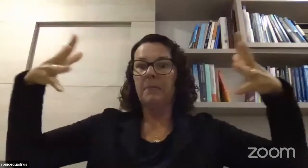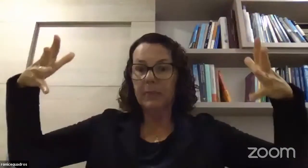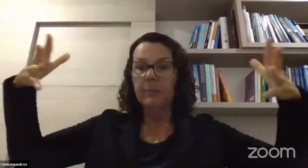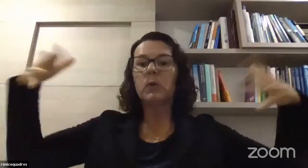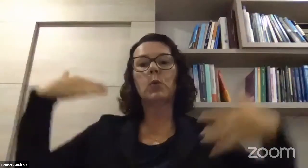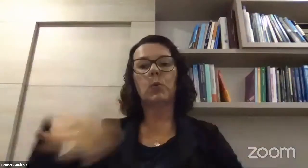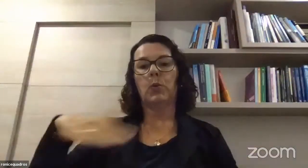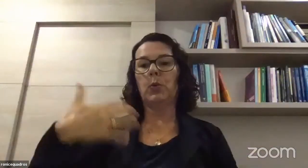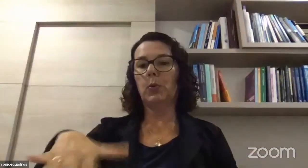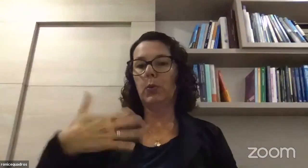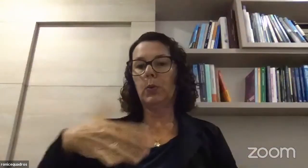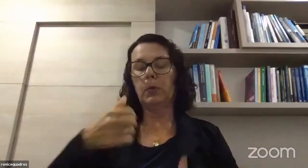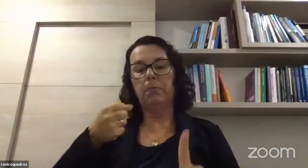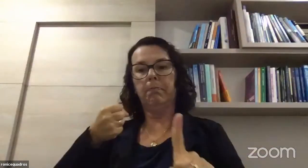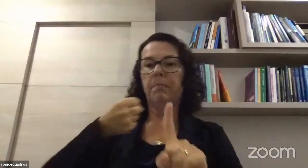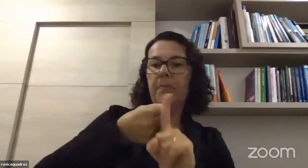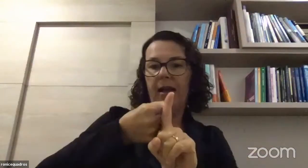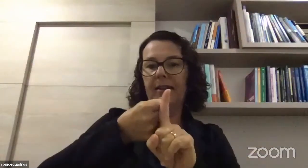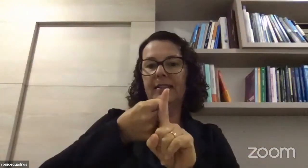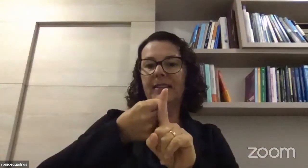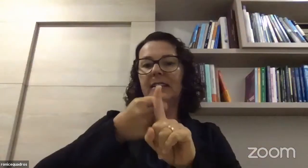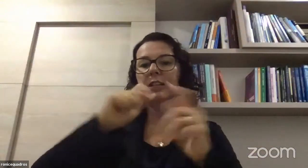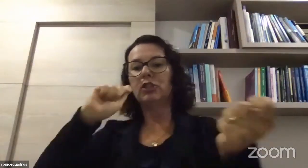degrees, and